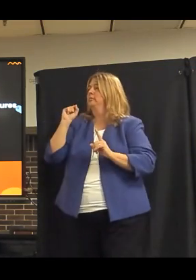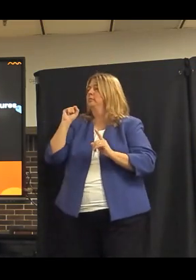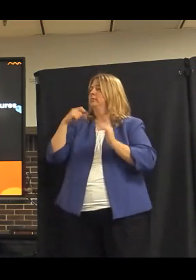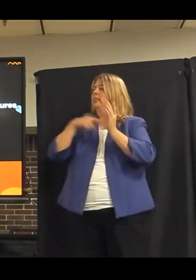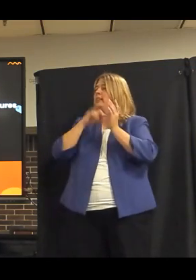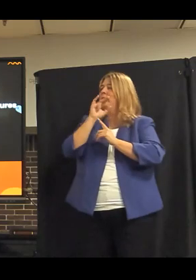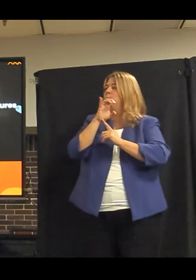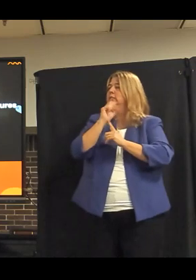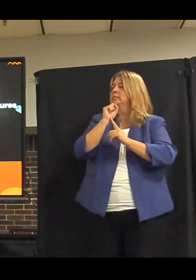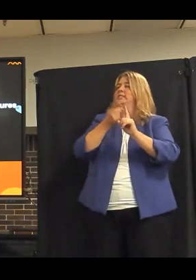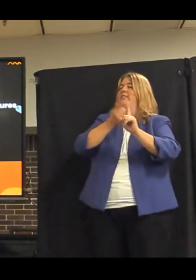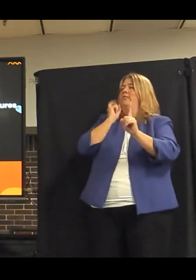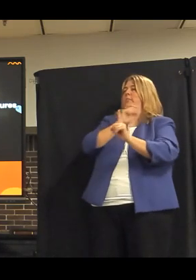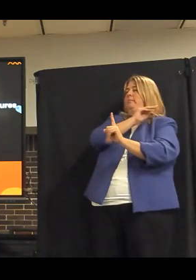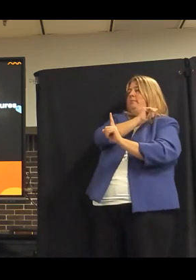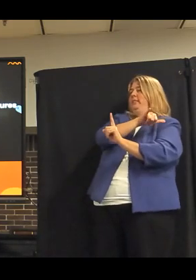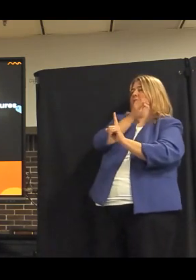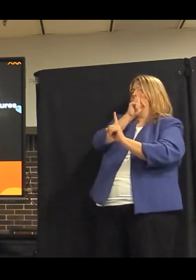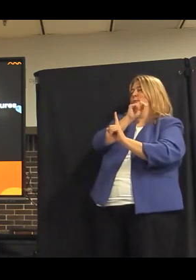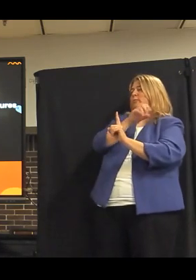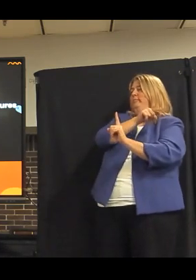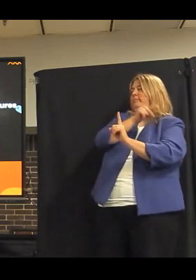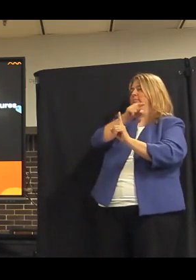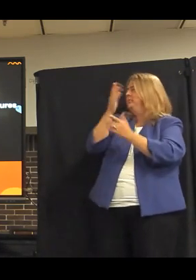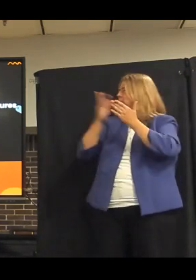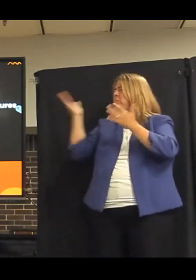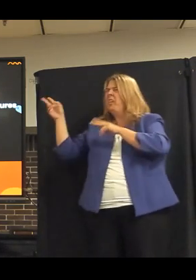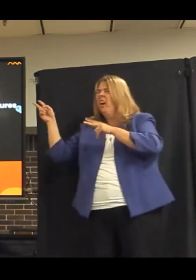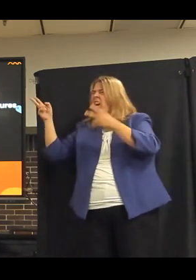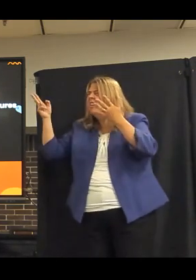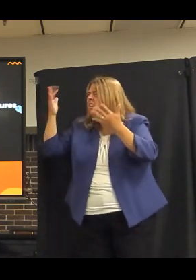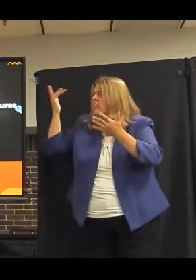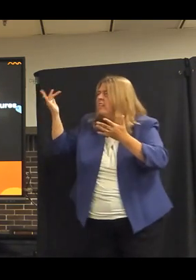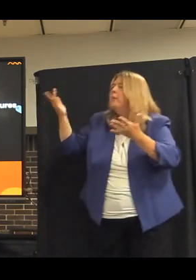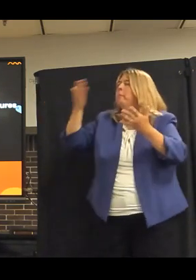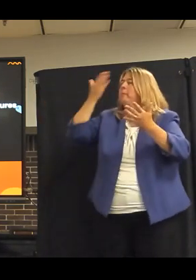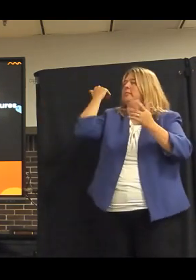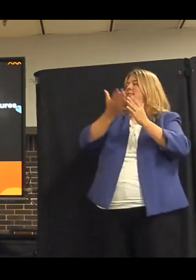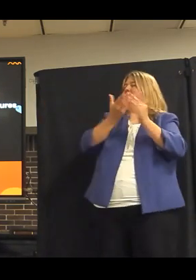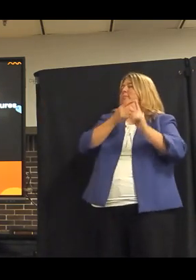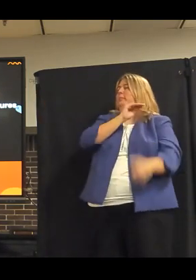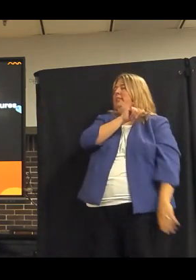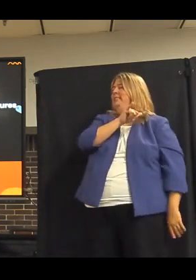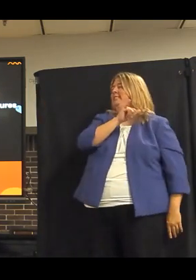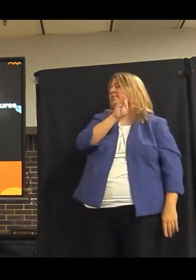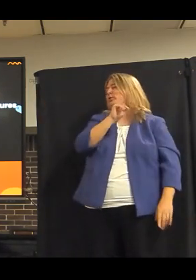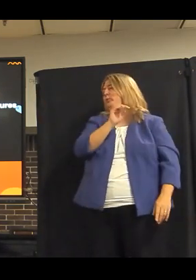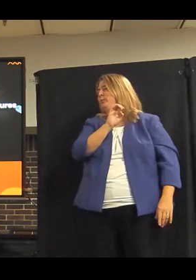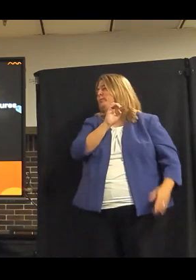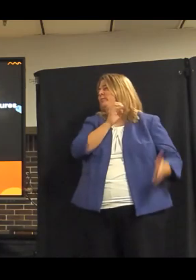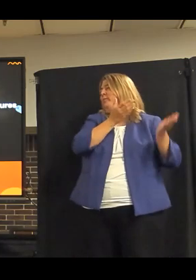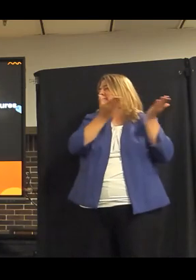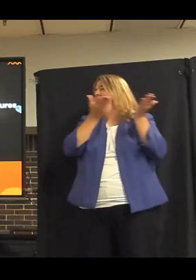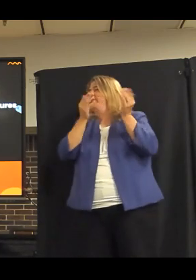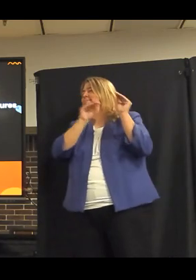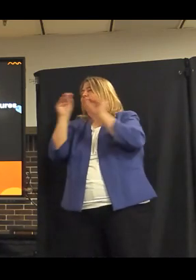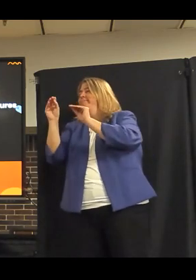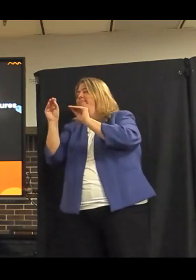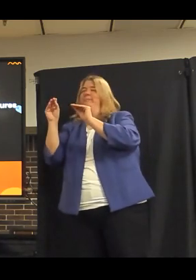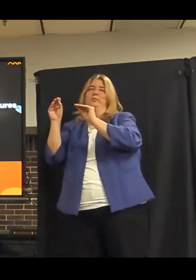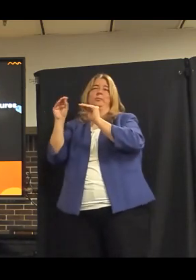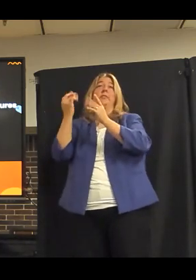fiscal year opens up. So some of our invoices actually hit in the new fiscal year, even though they are from the